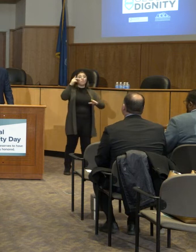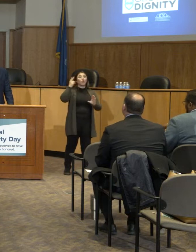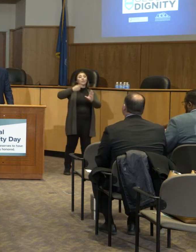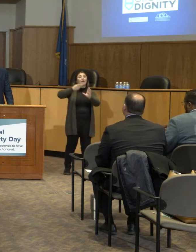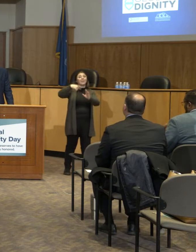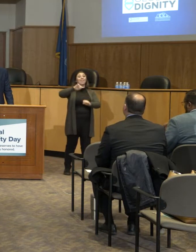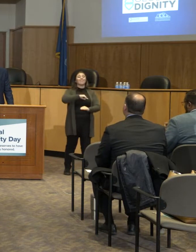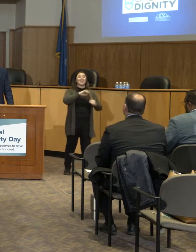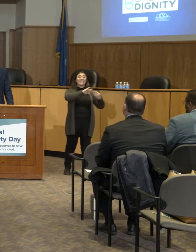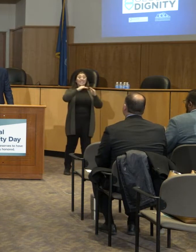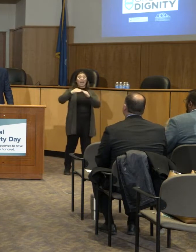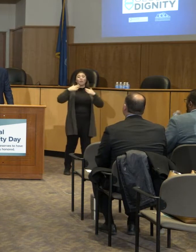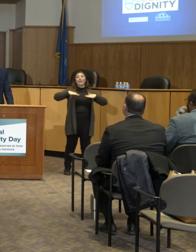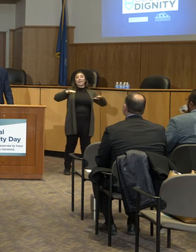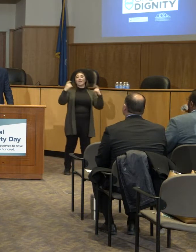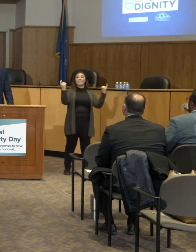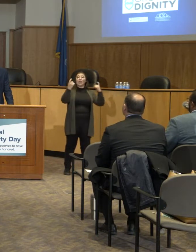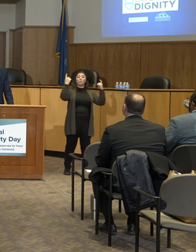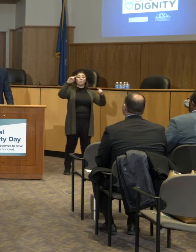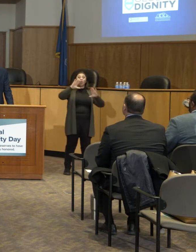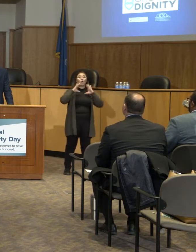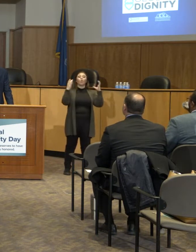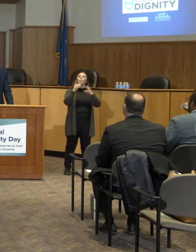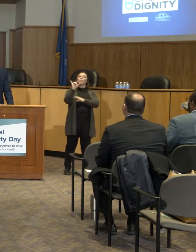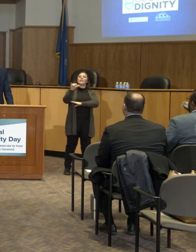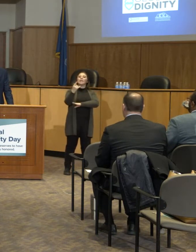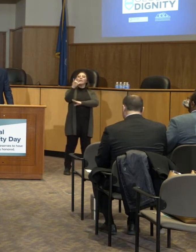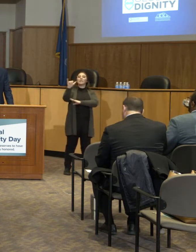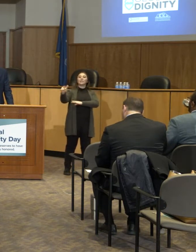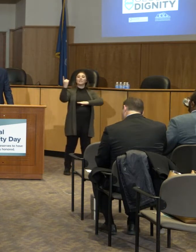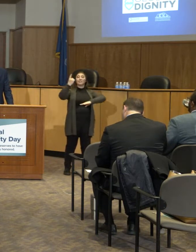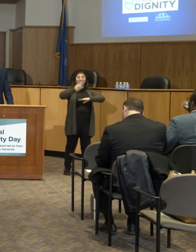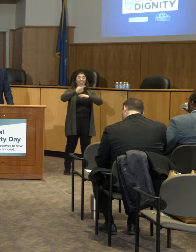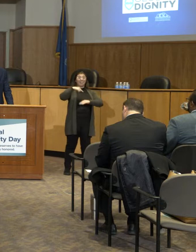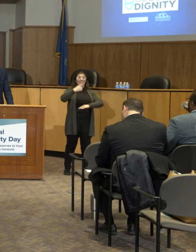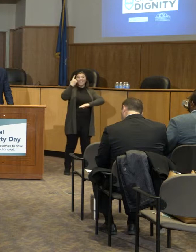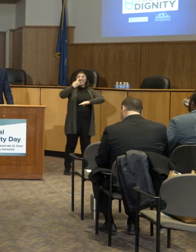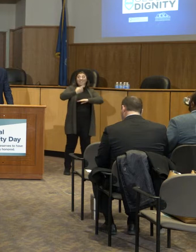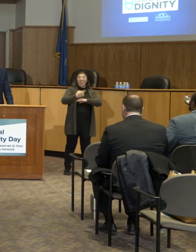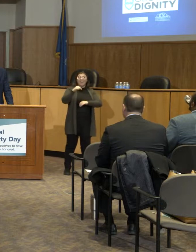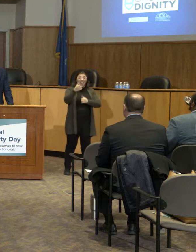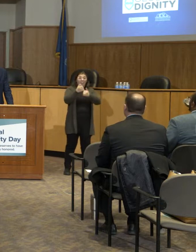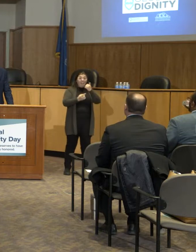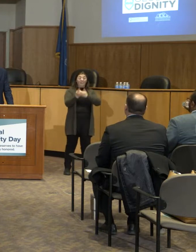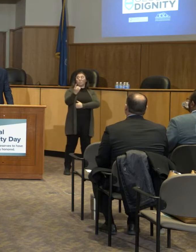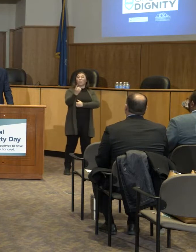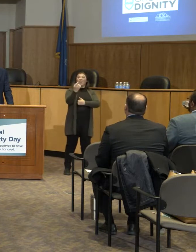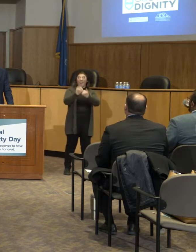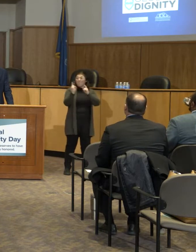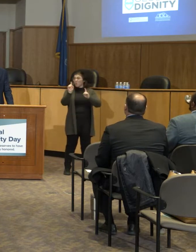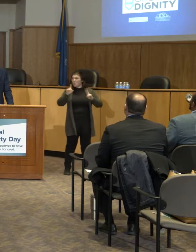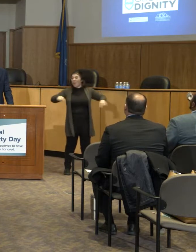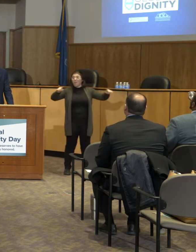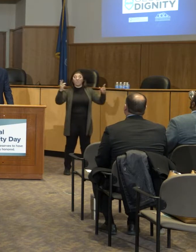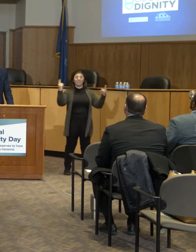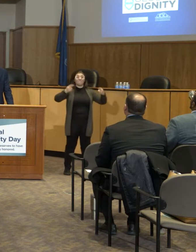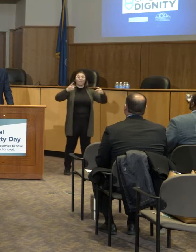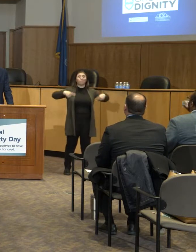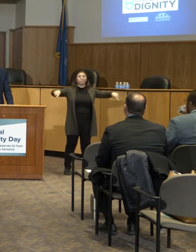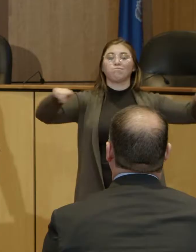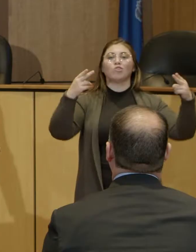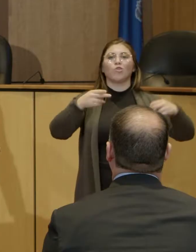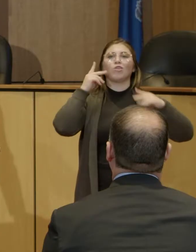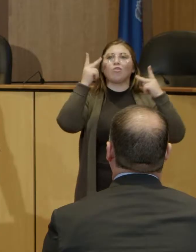this town and gown celebration of Global Dignity Day. This is a day everyone, everywhere is invited to